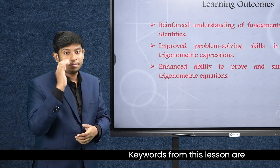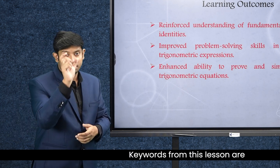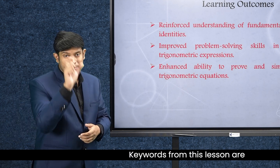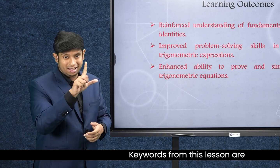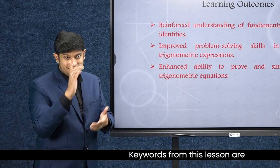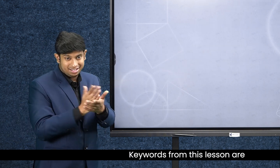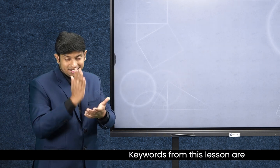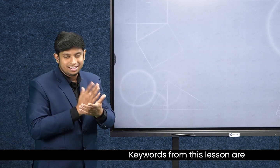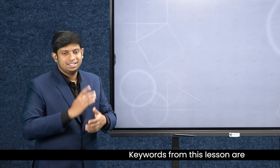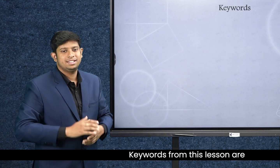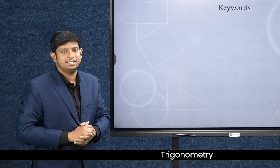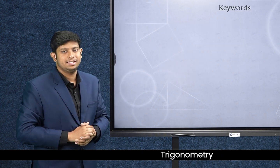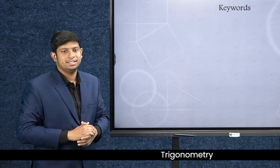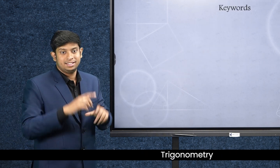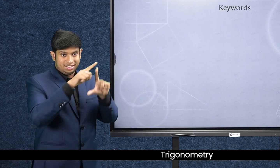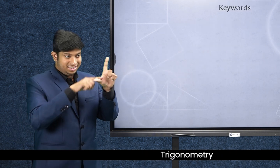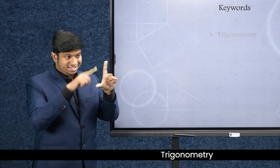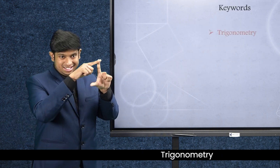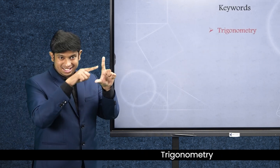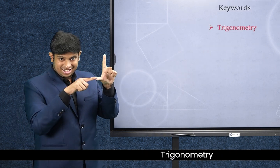Keywords from this lesson are trigonometry,